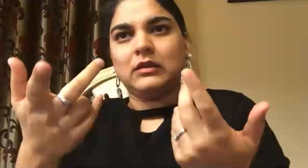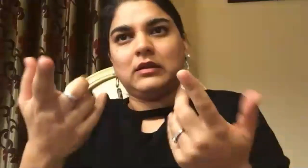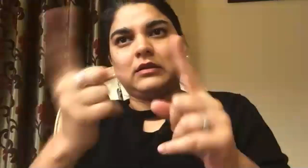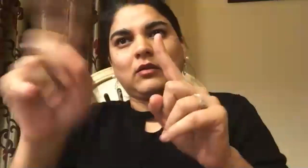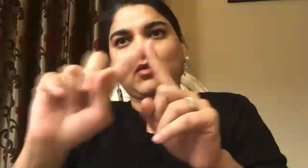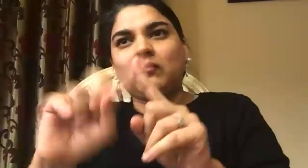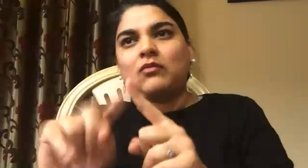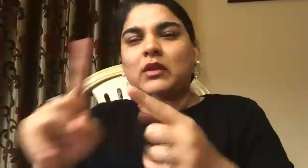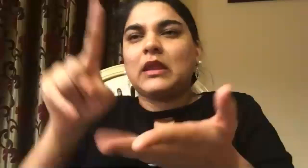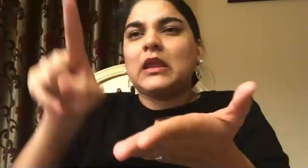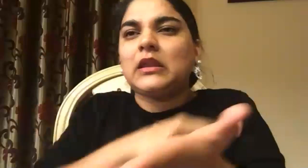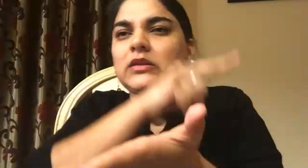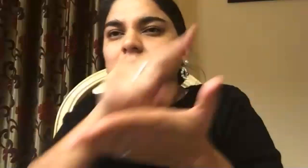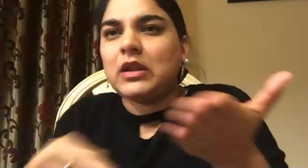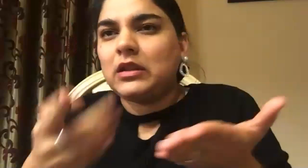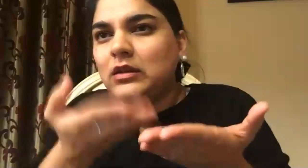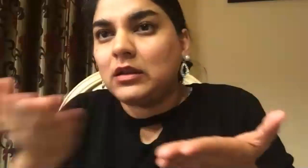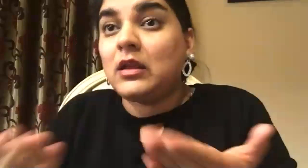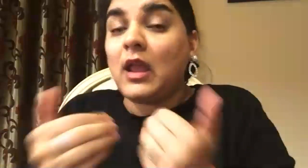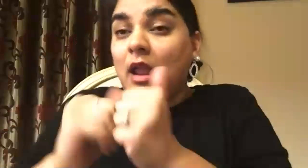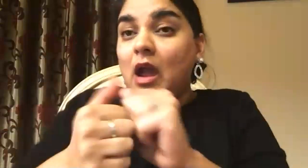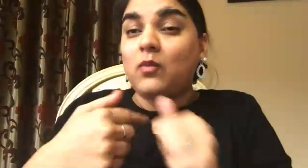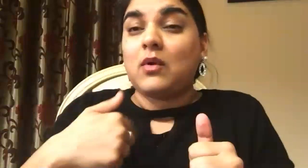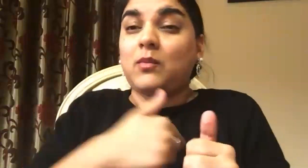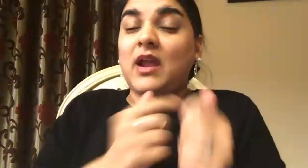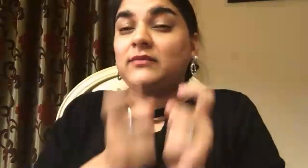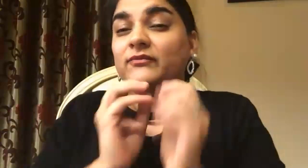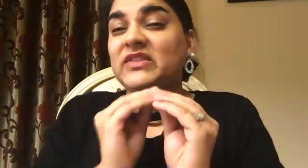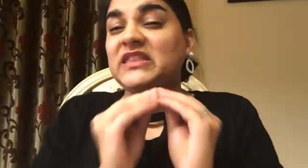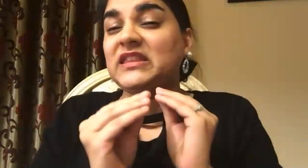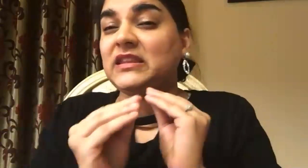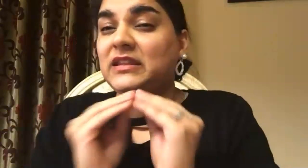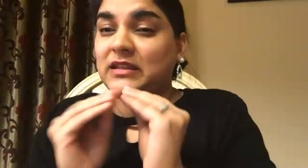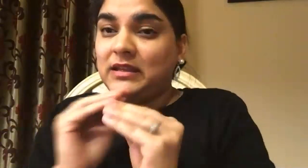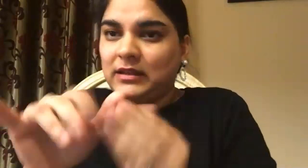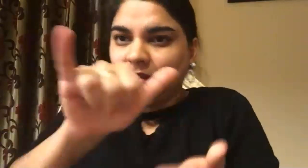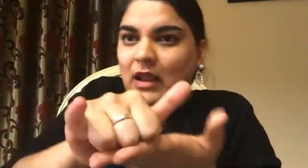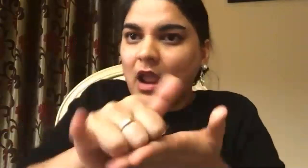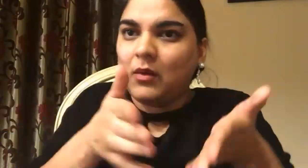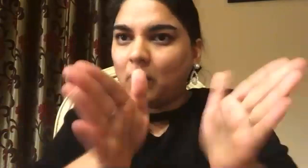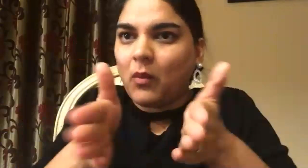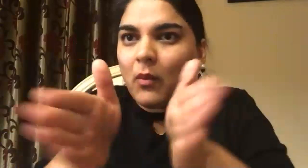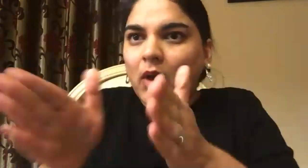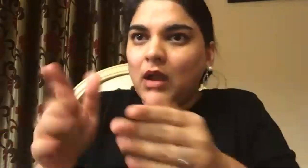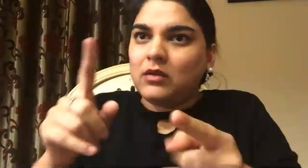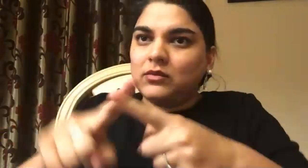you know, I think there needs to be more, you know, more focus on the disability community and how we can fix that